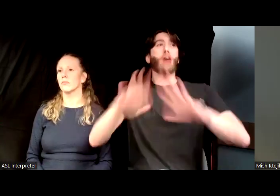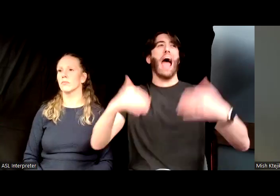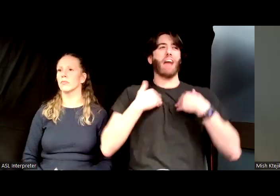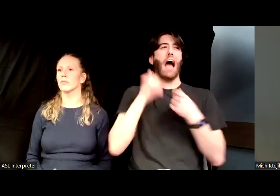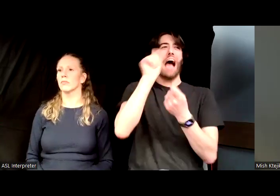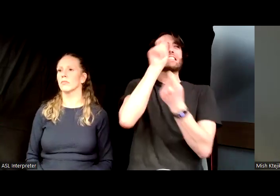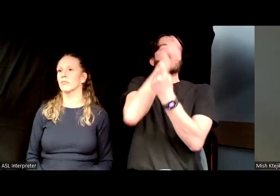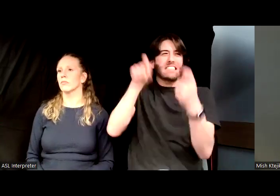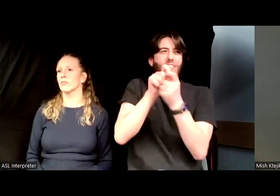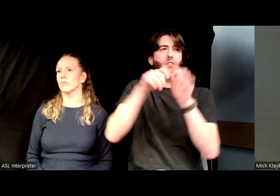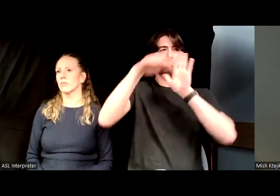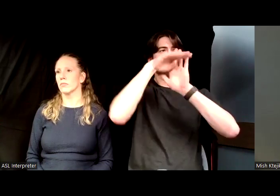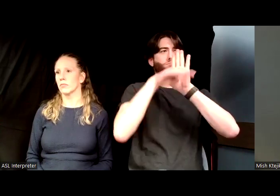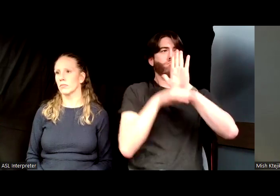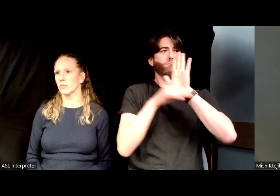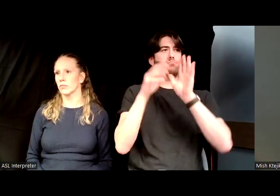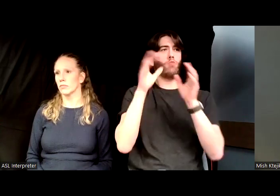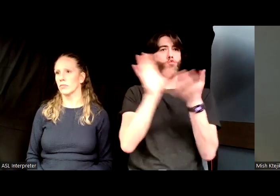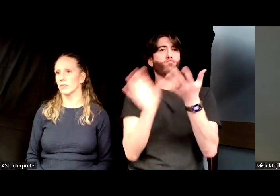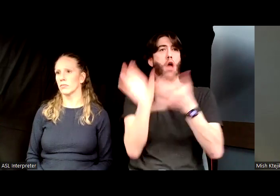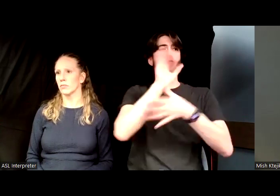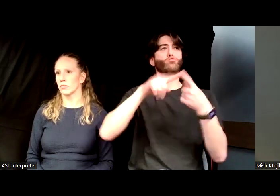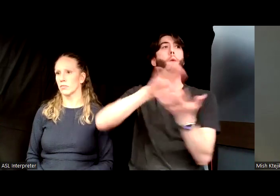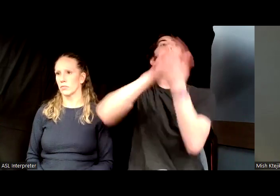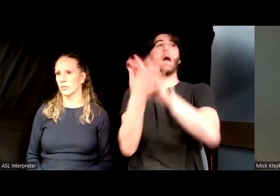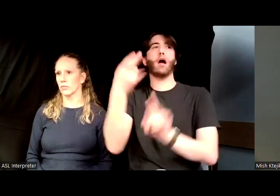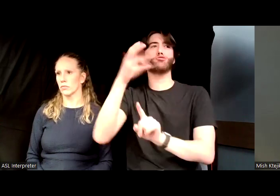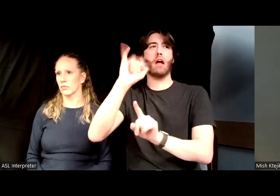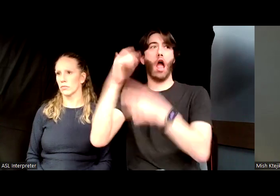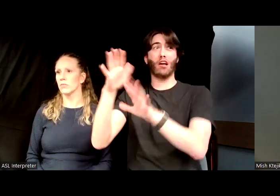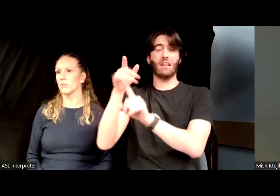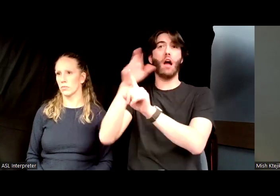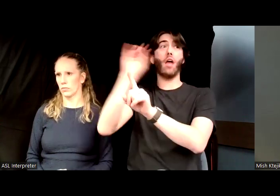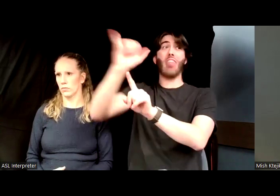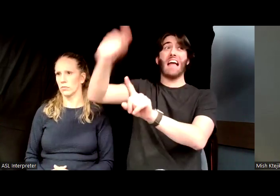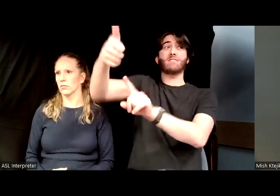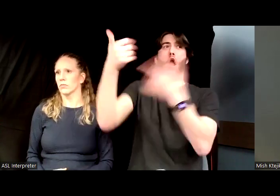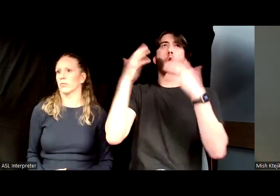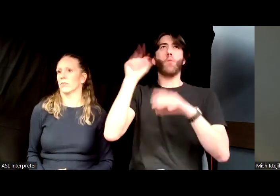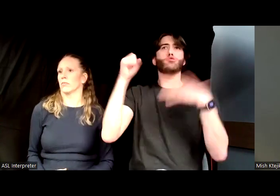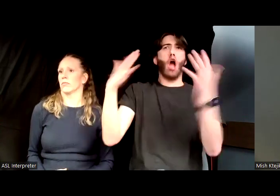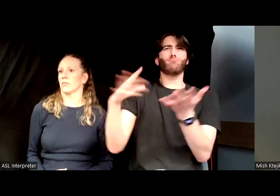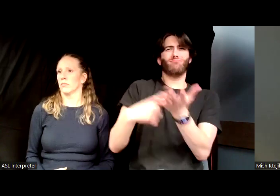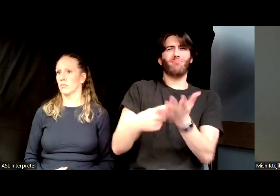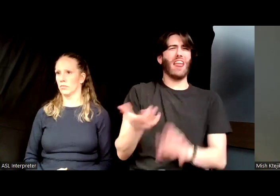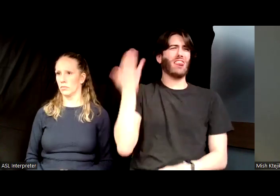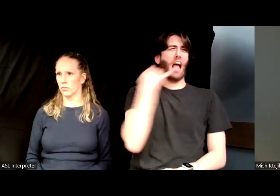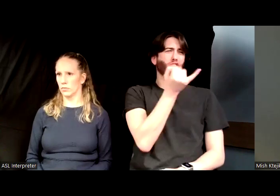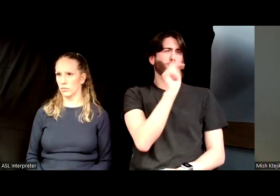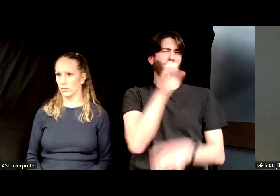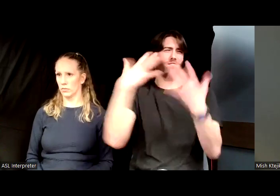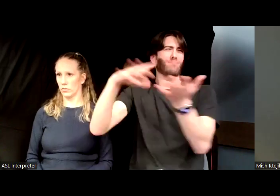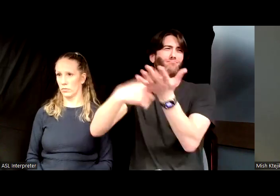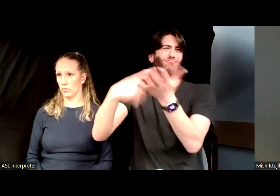the HPI, they already have specific requirements, criteria in order to be